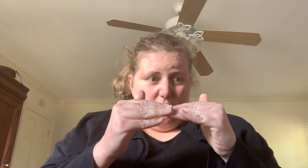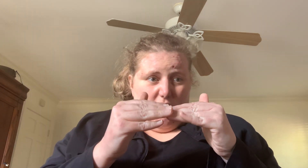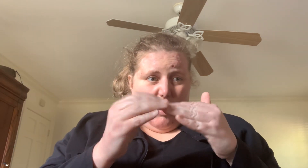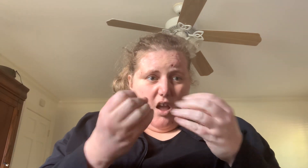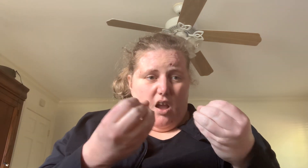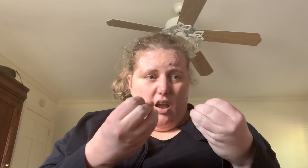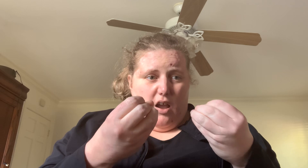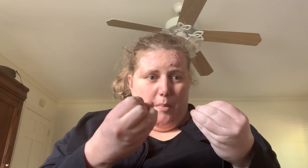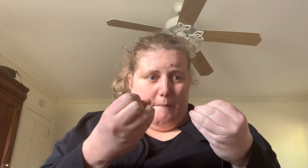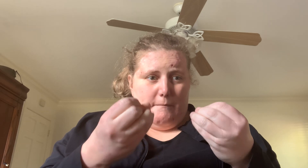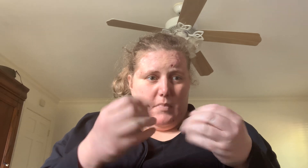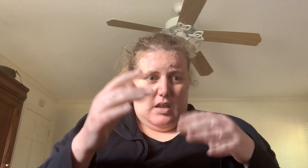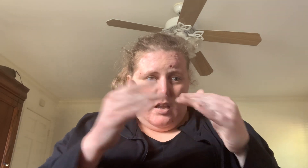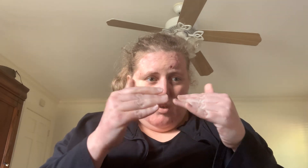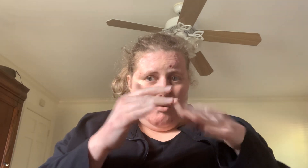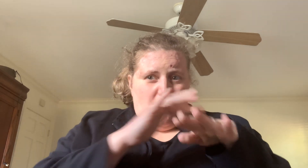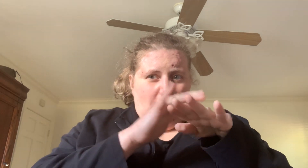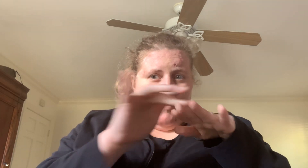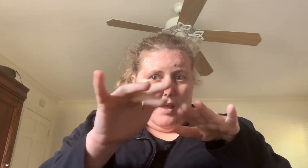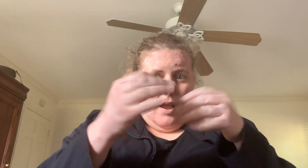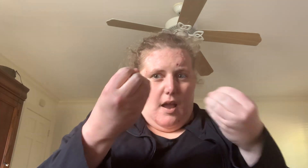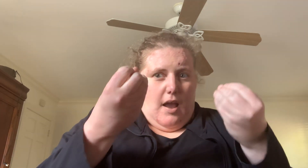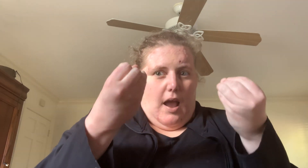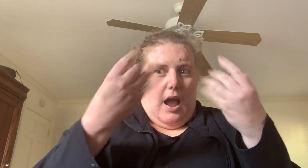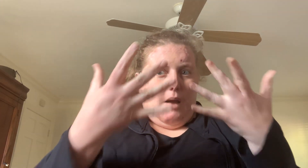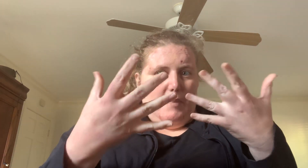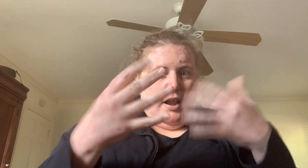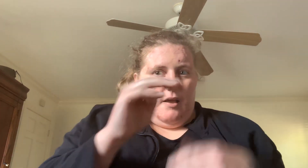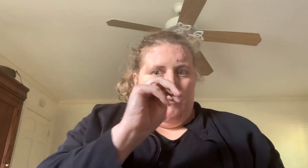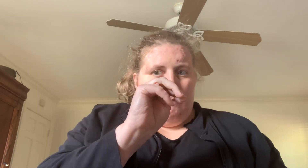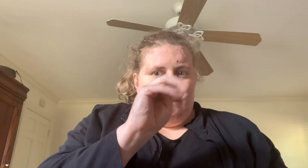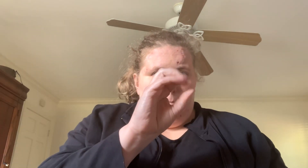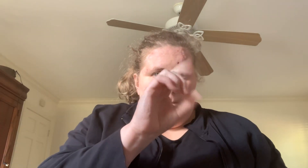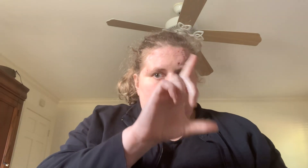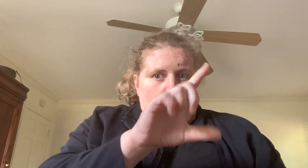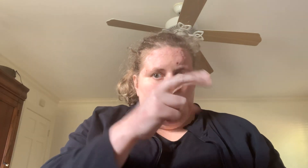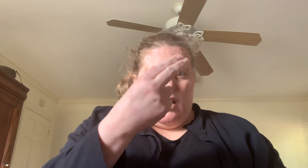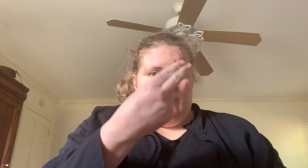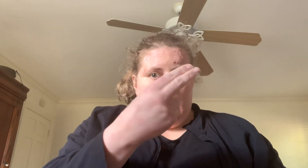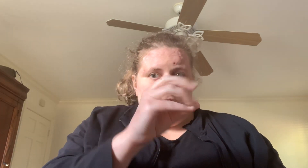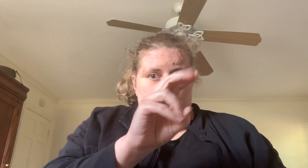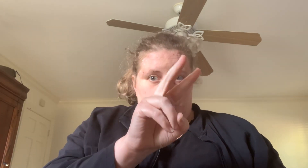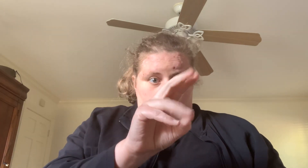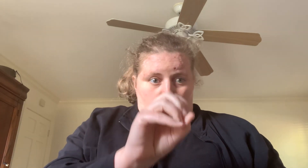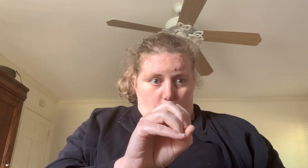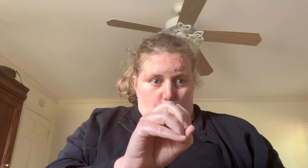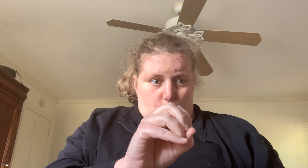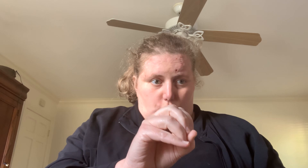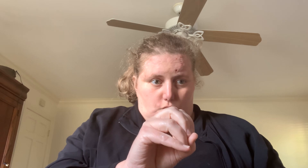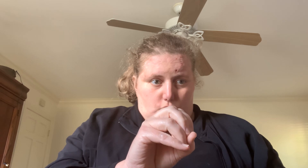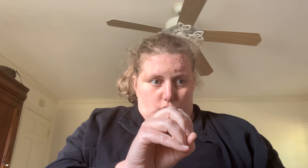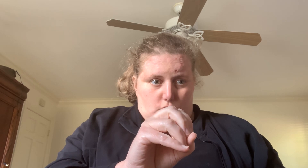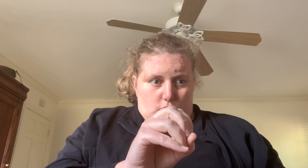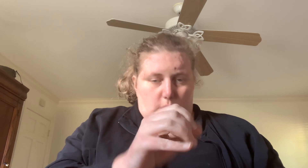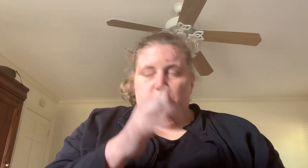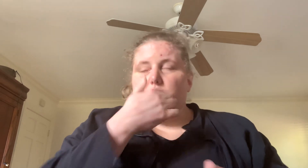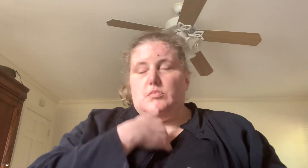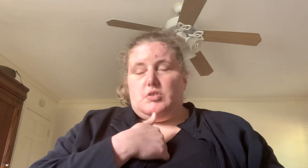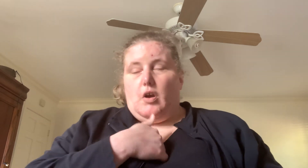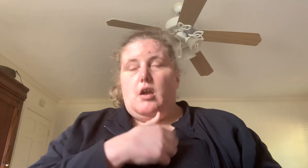so now let's look at what we're given. We're given moles. We want to figure out grams. We notice something different